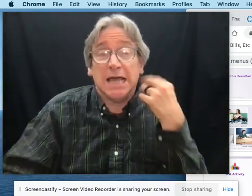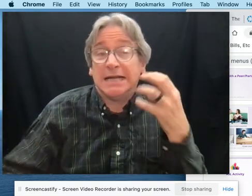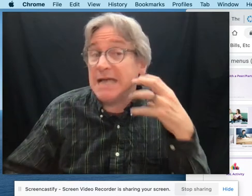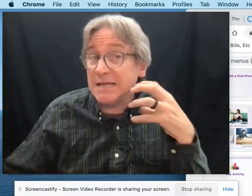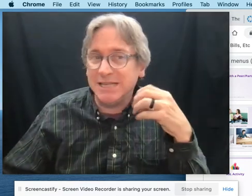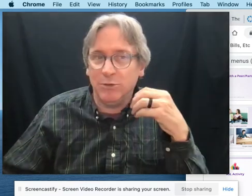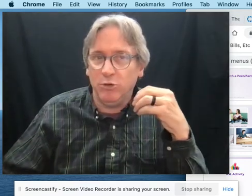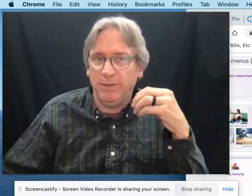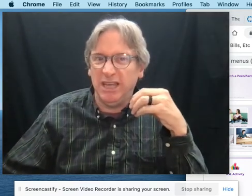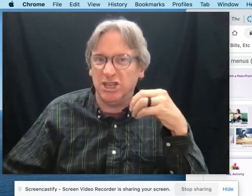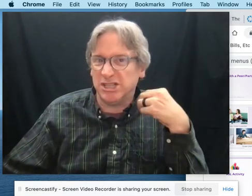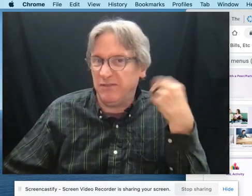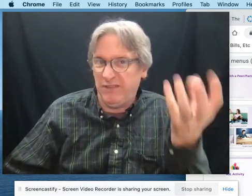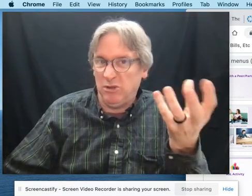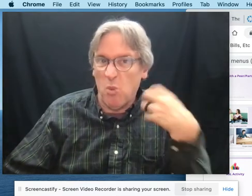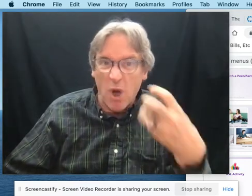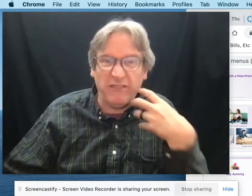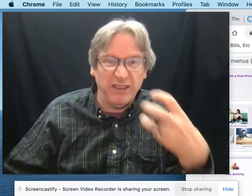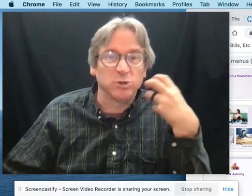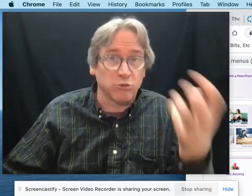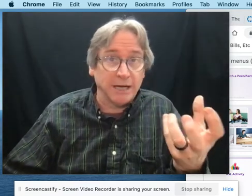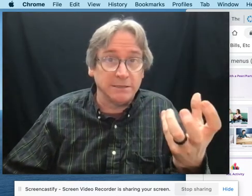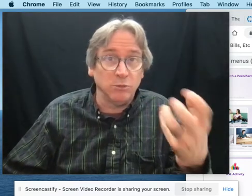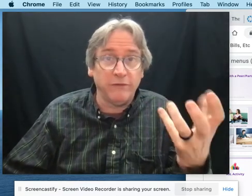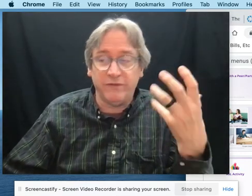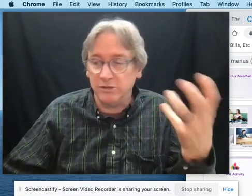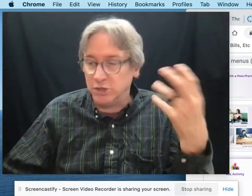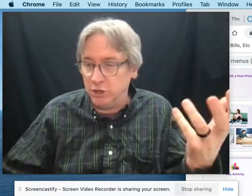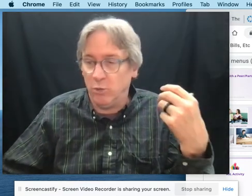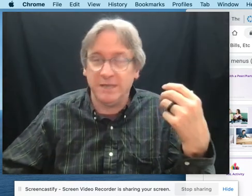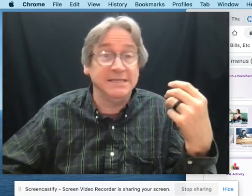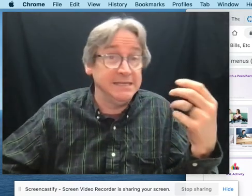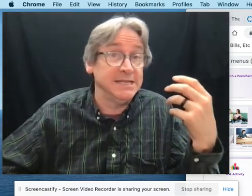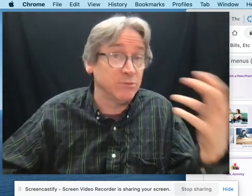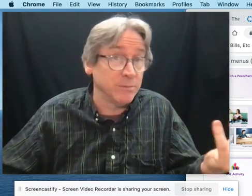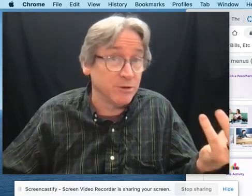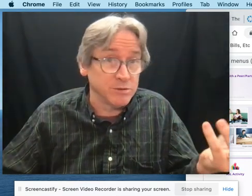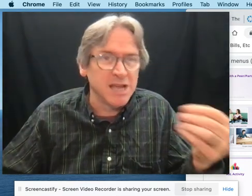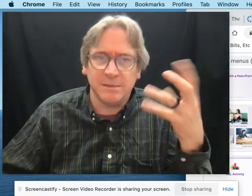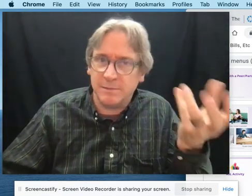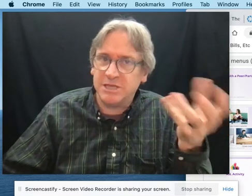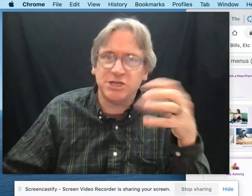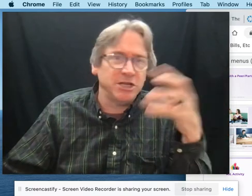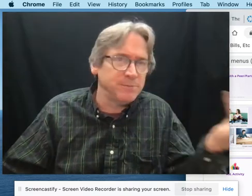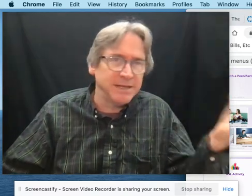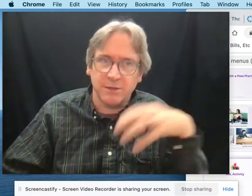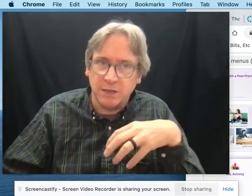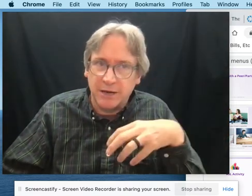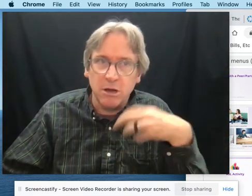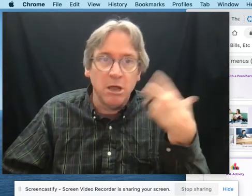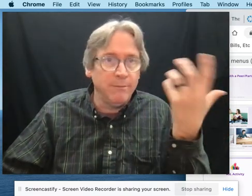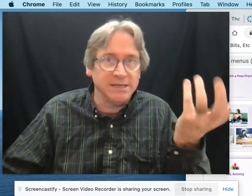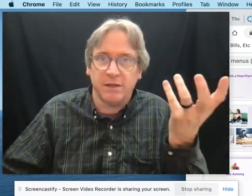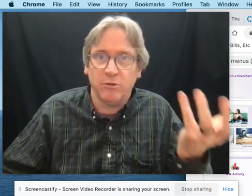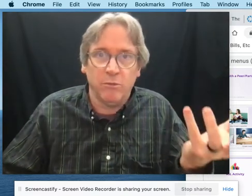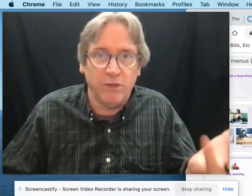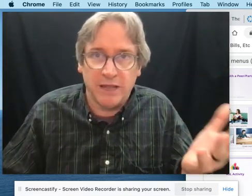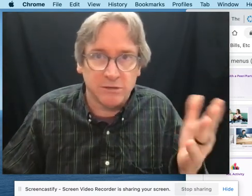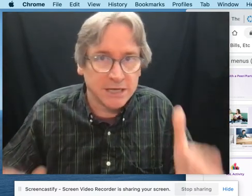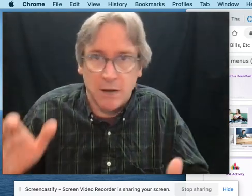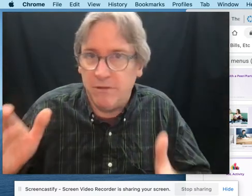a lot of times it will be just the feel. What feels right? What feels good? What is easy to reproduce? Sometimes it changes based on the letter, based